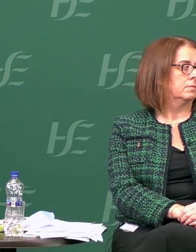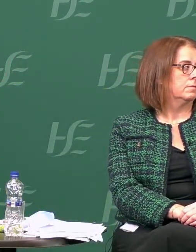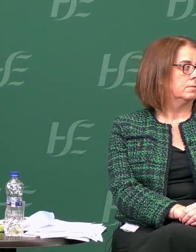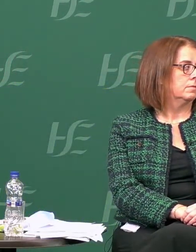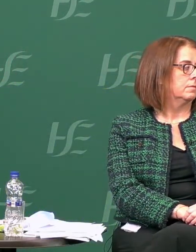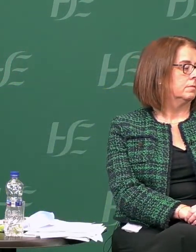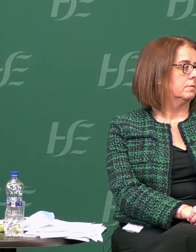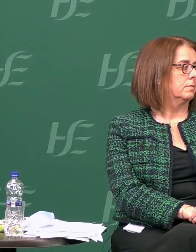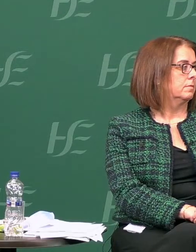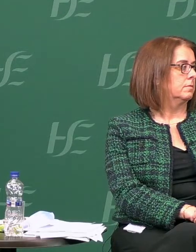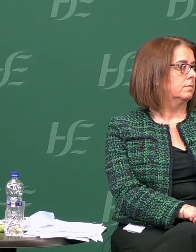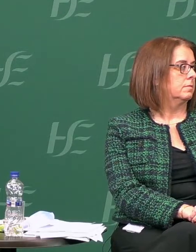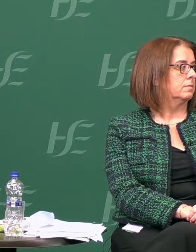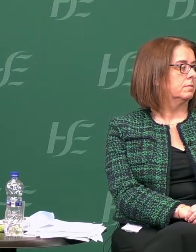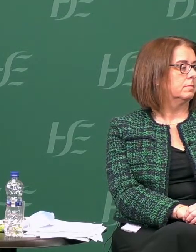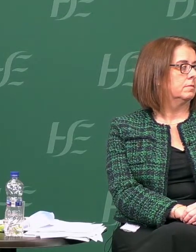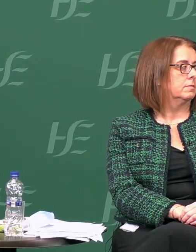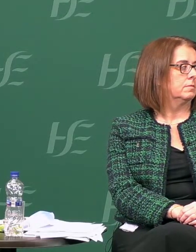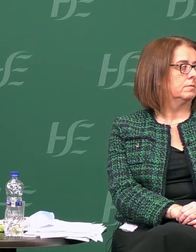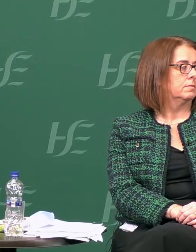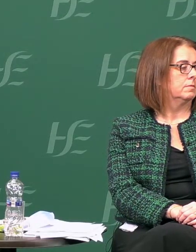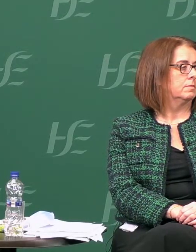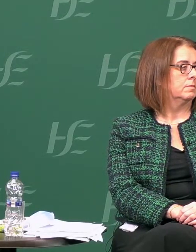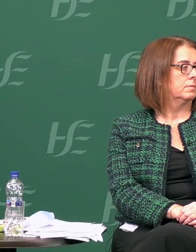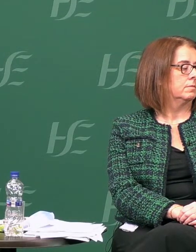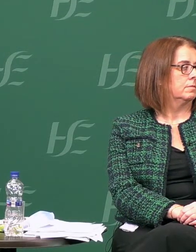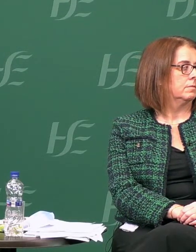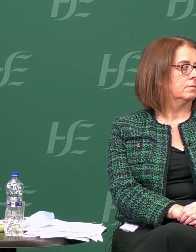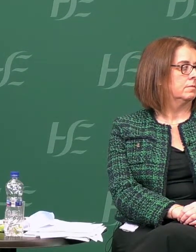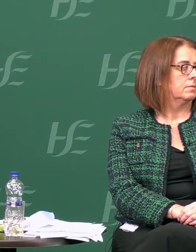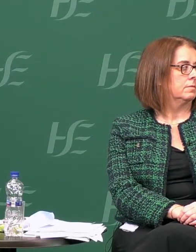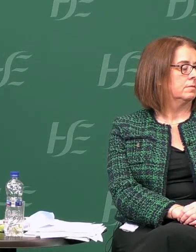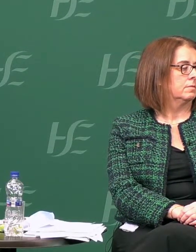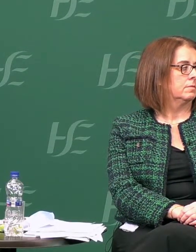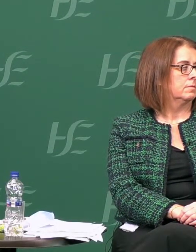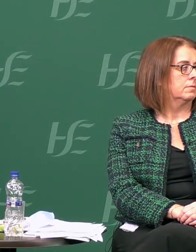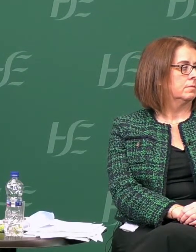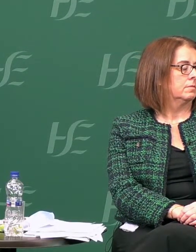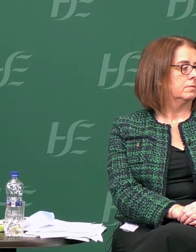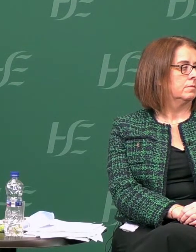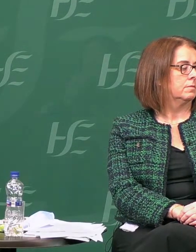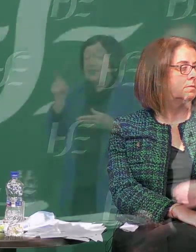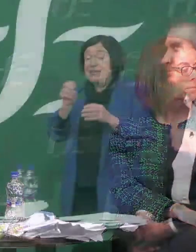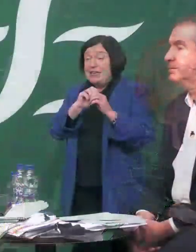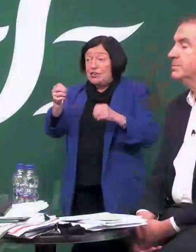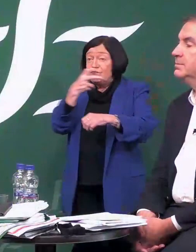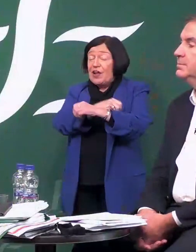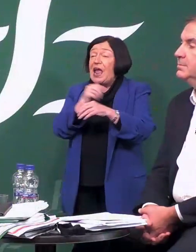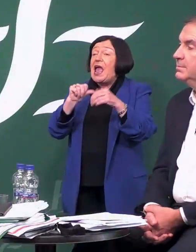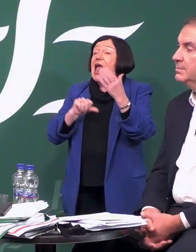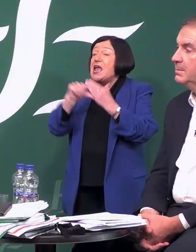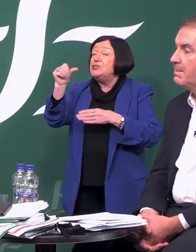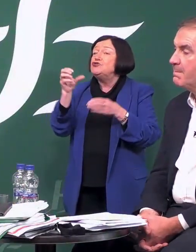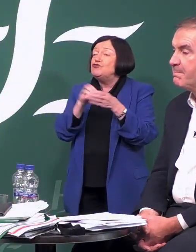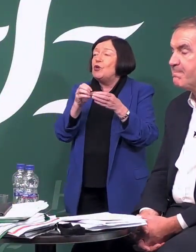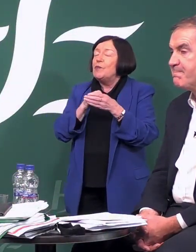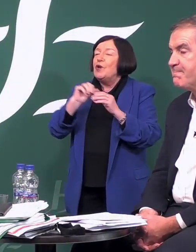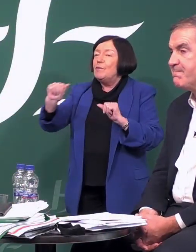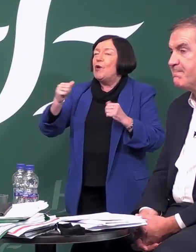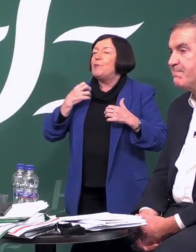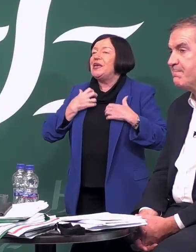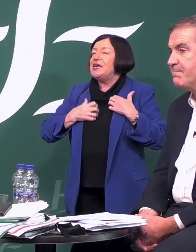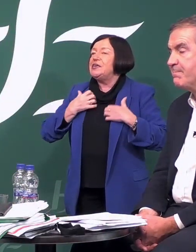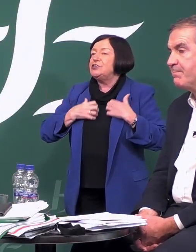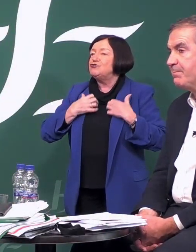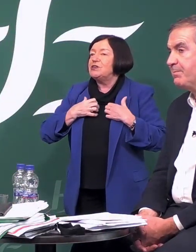US, where the FDA have permitted use of vaccine in this age group, and what would be of interest